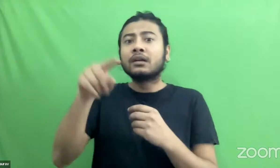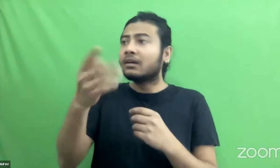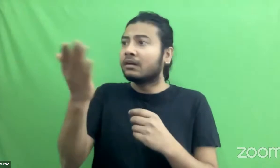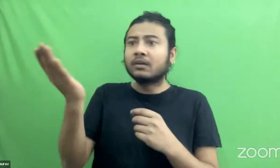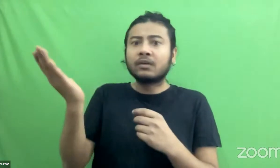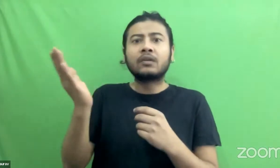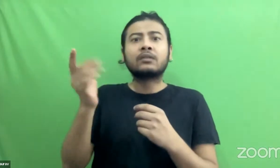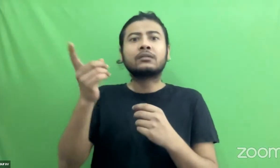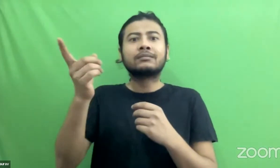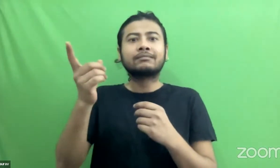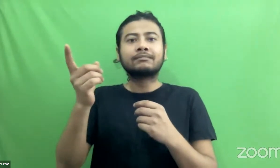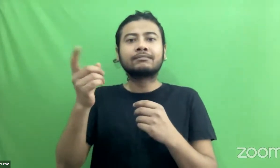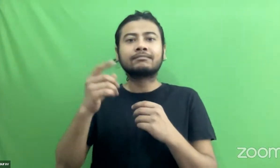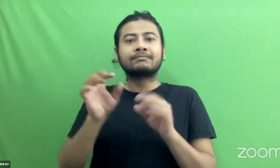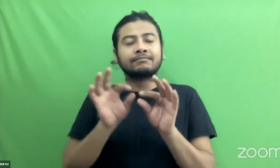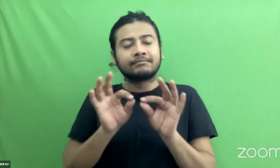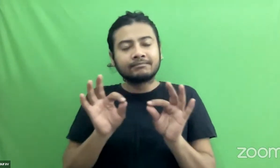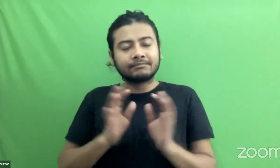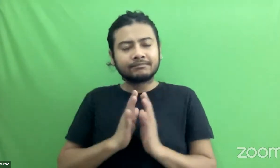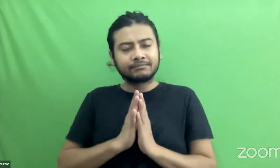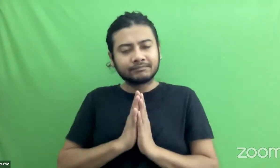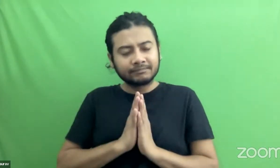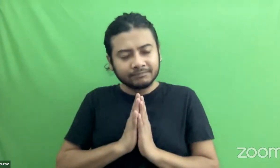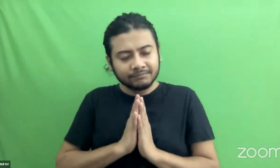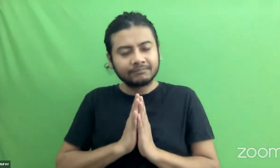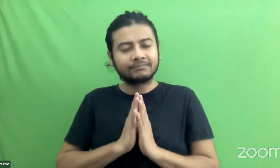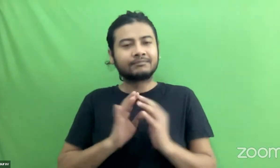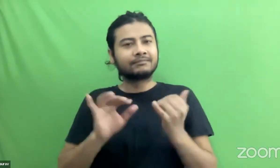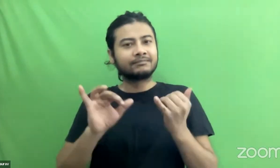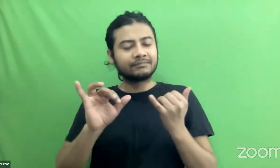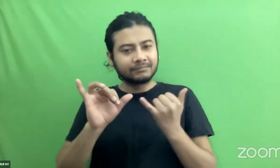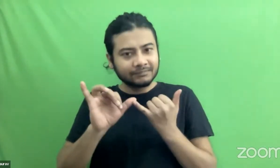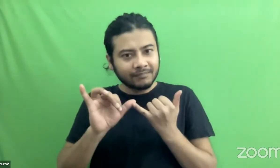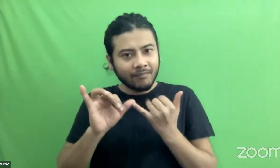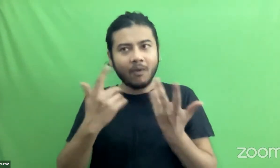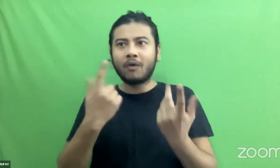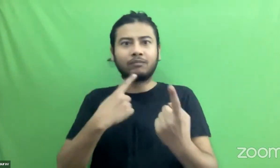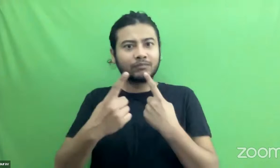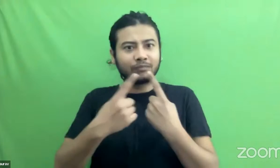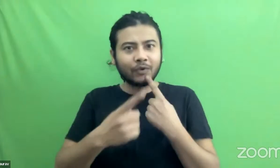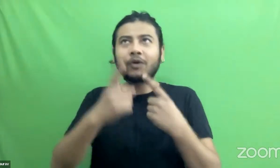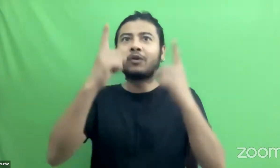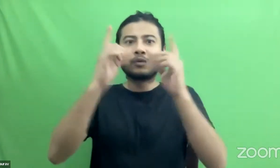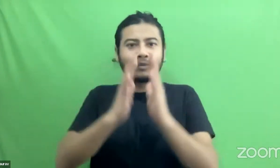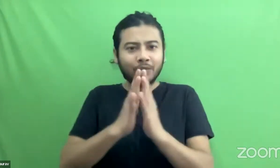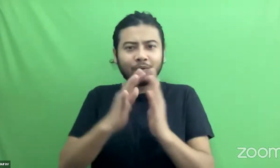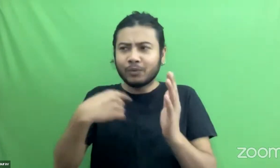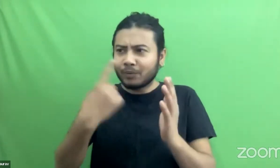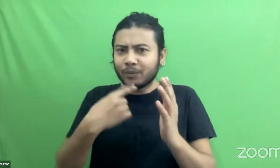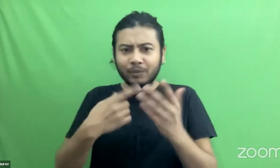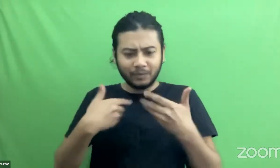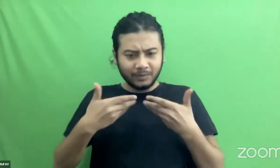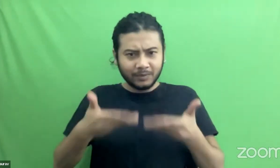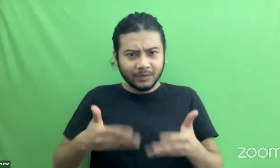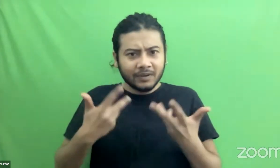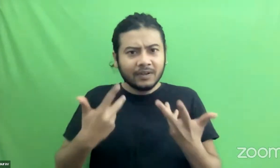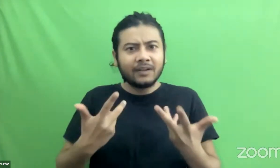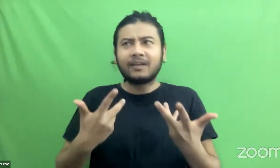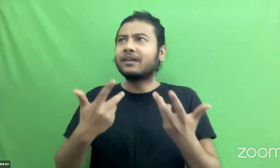God, and they are very slow in understanding about God. That is why Chaitanya Mahaprabhu